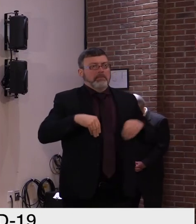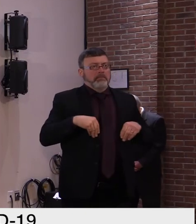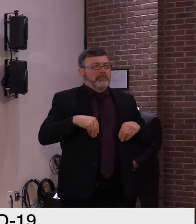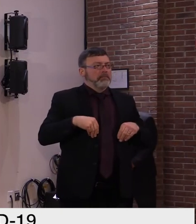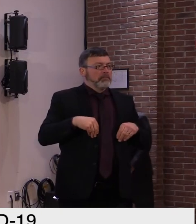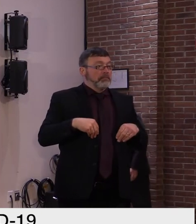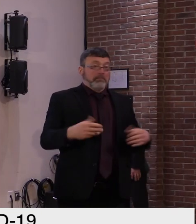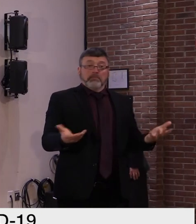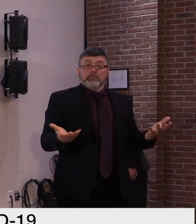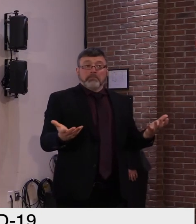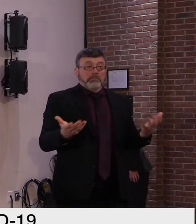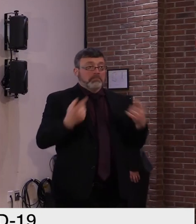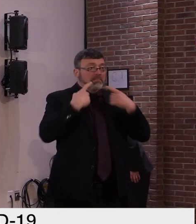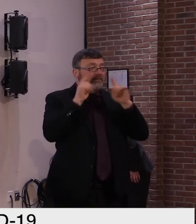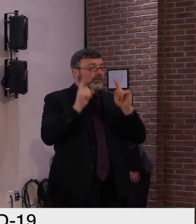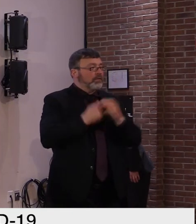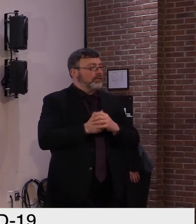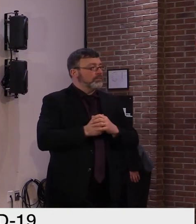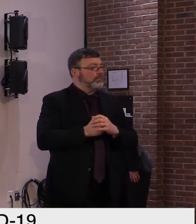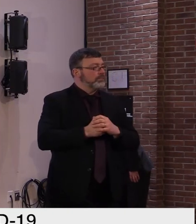That's helpful. Thank you very much, Governor. All set.